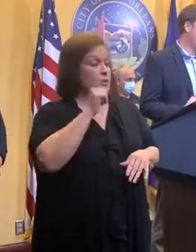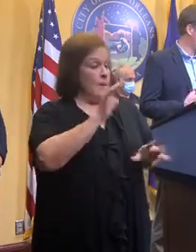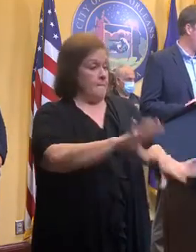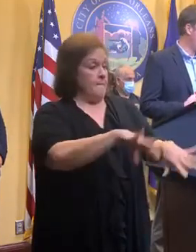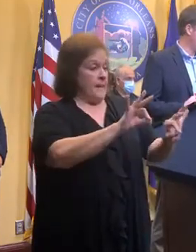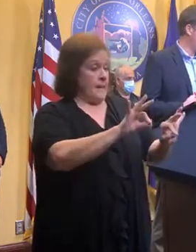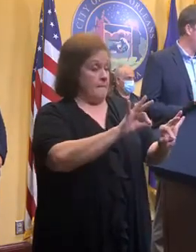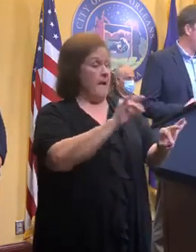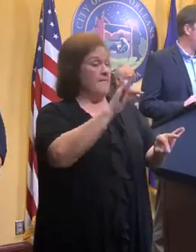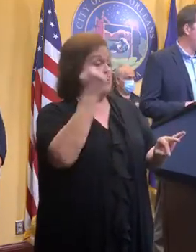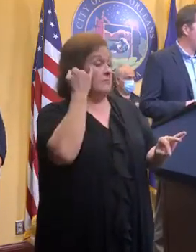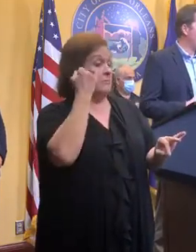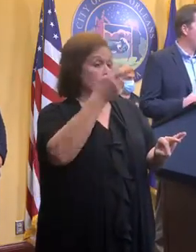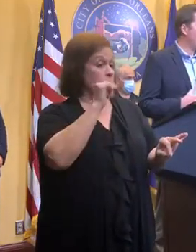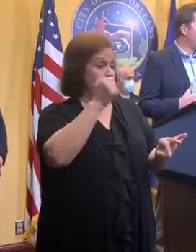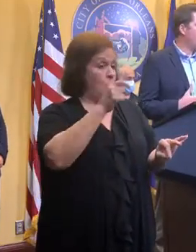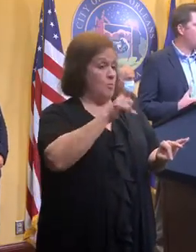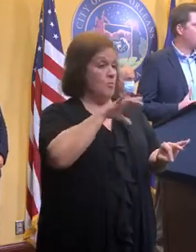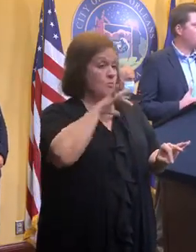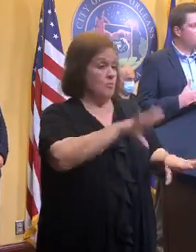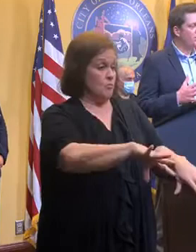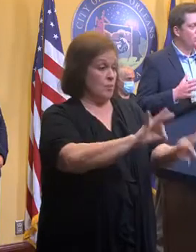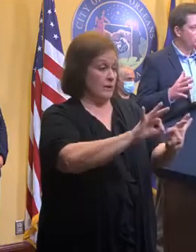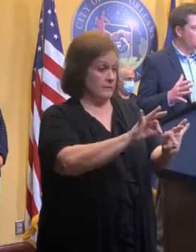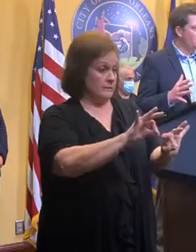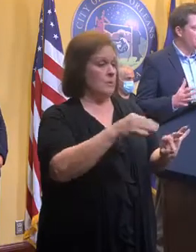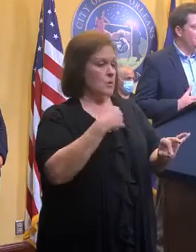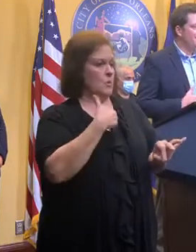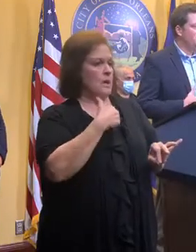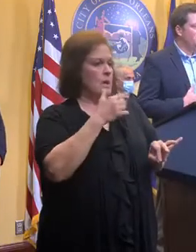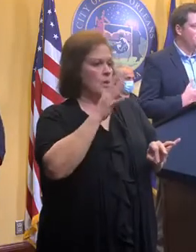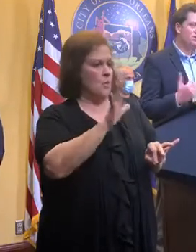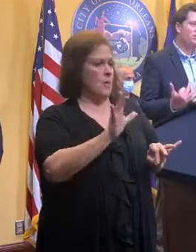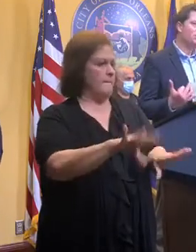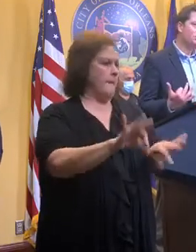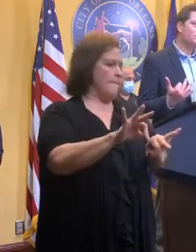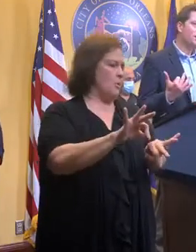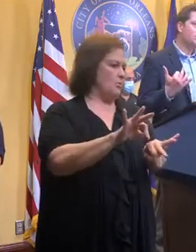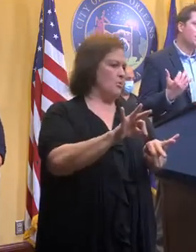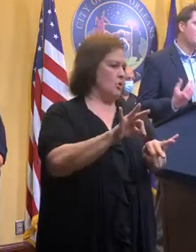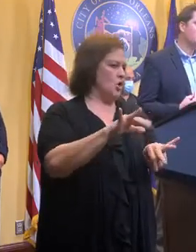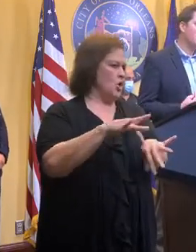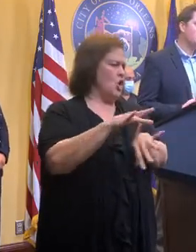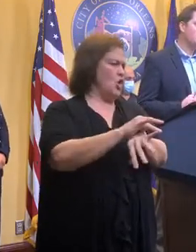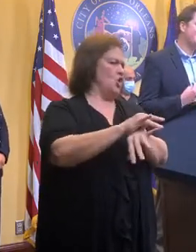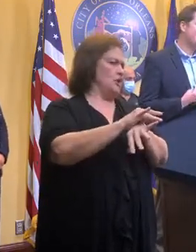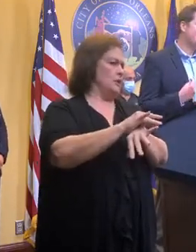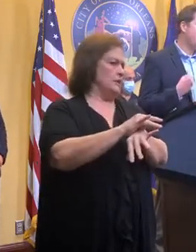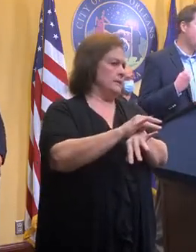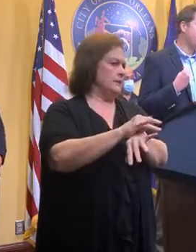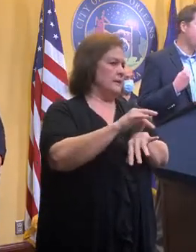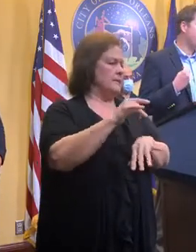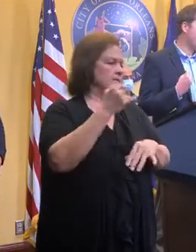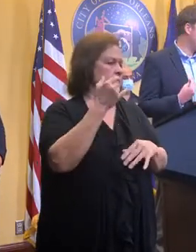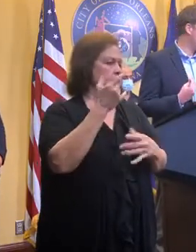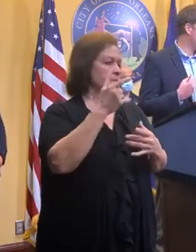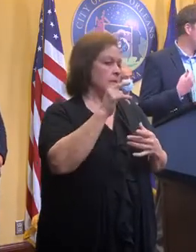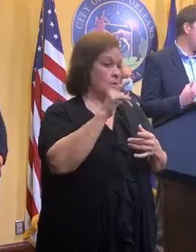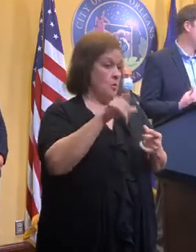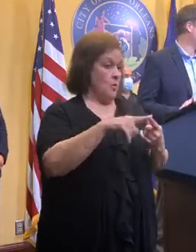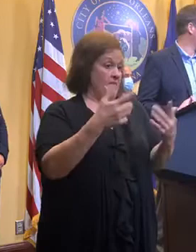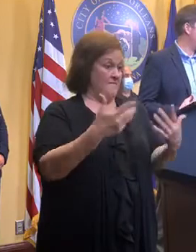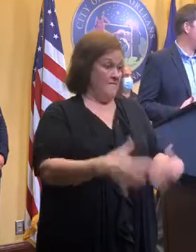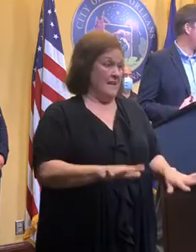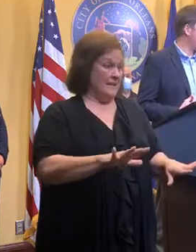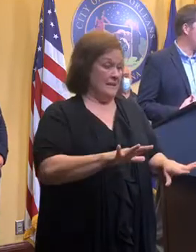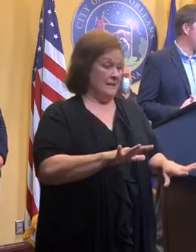if your day is tomorrow, but it's going to be collected pretty early. As soon as your trash collection is done,